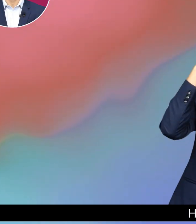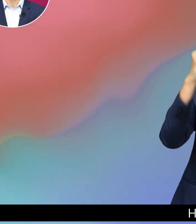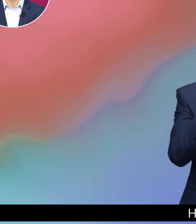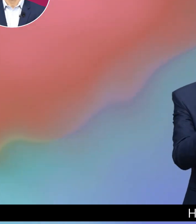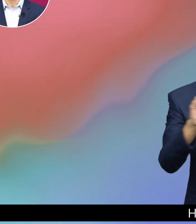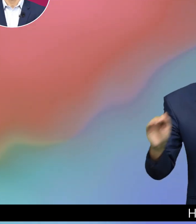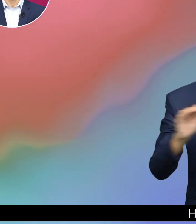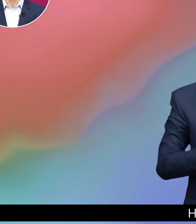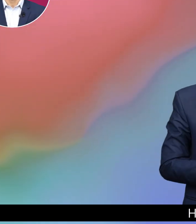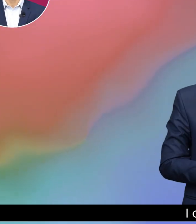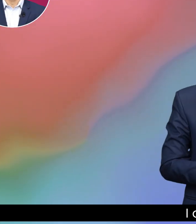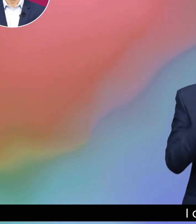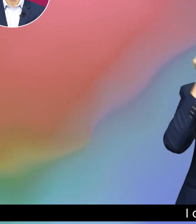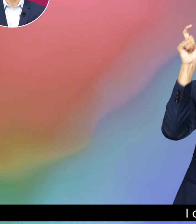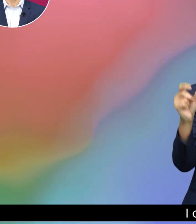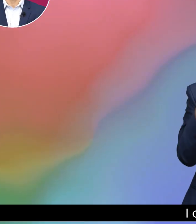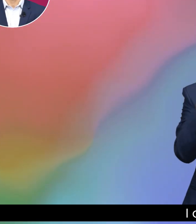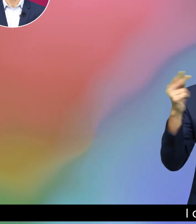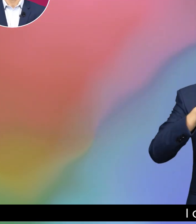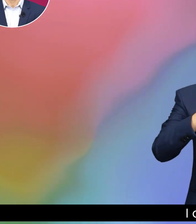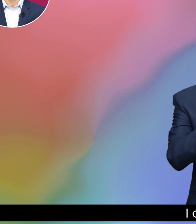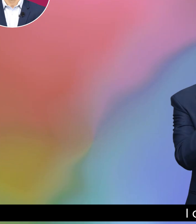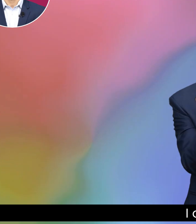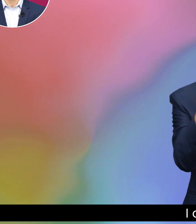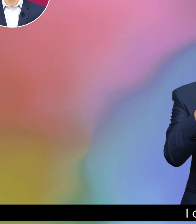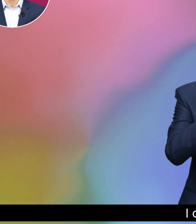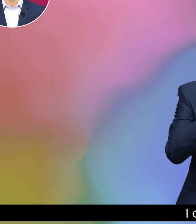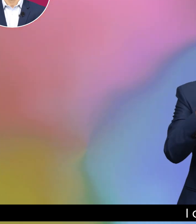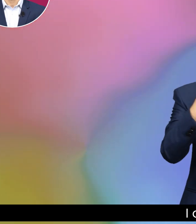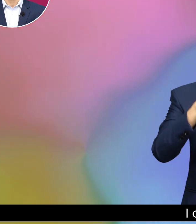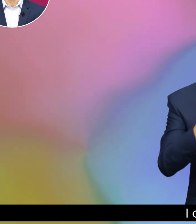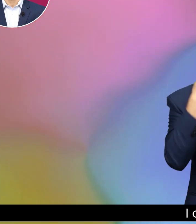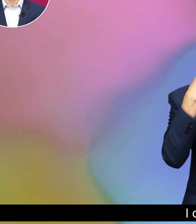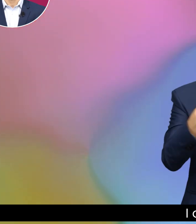Hello children, I am Shubhajit.